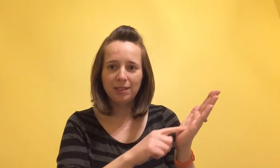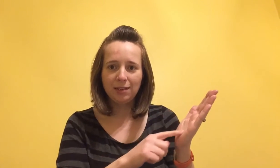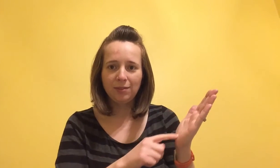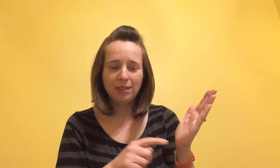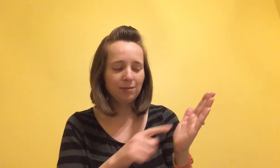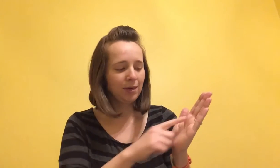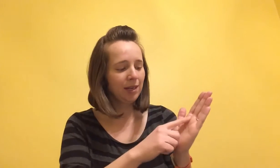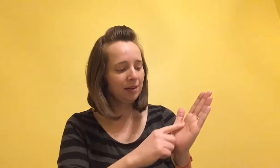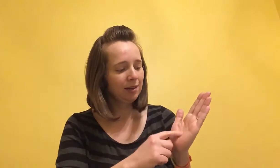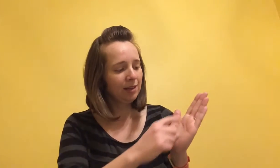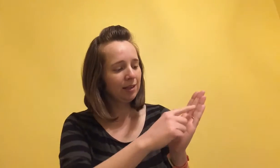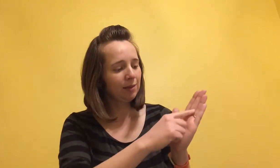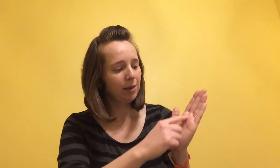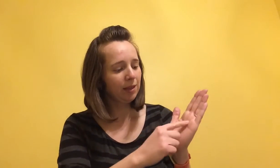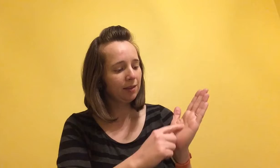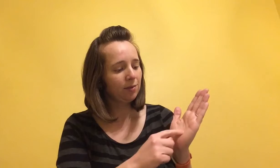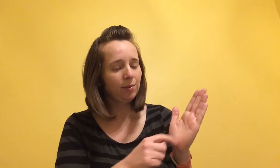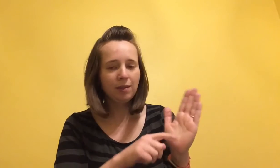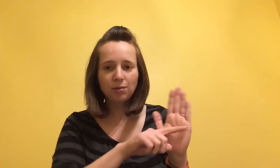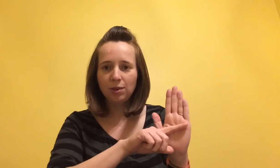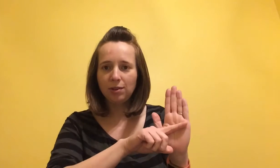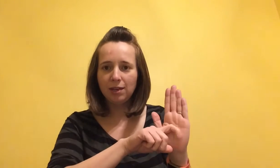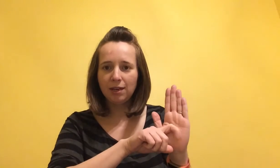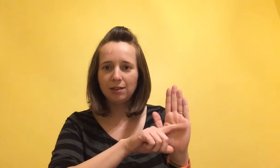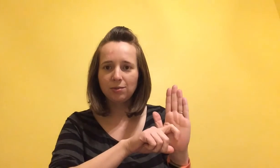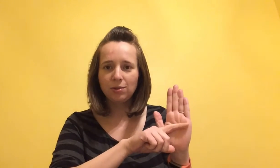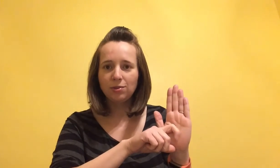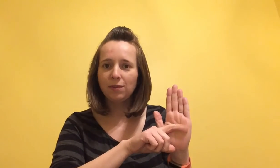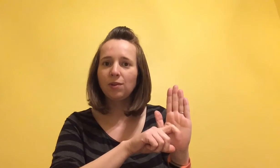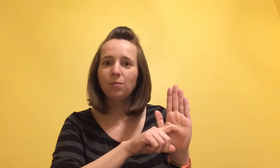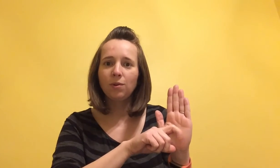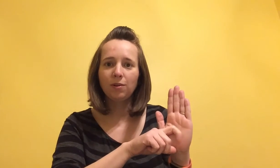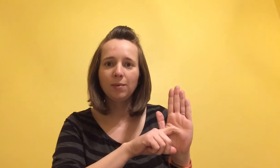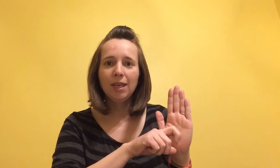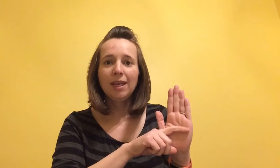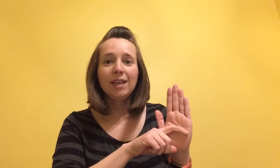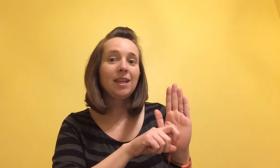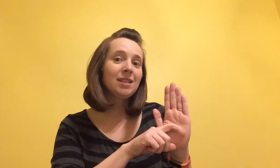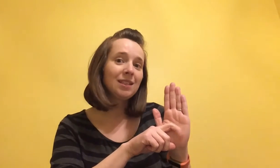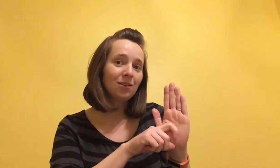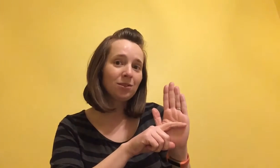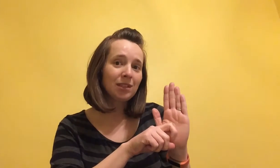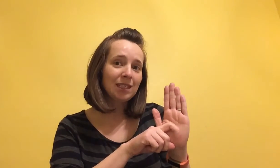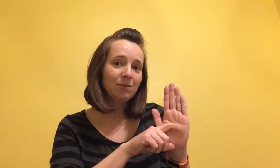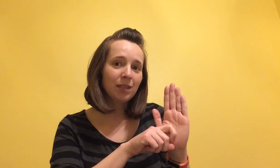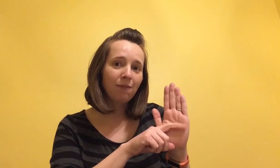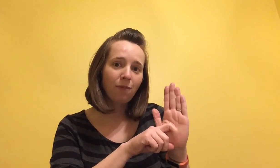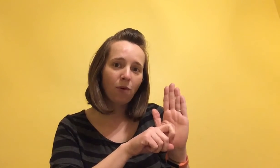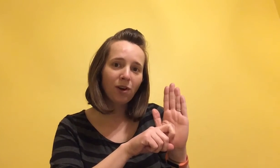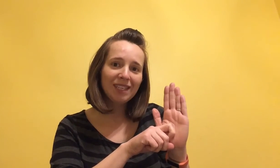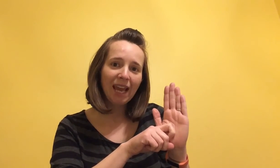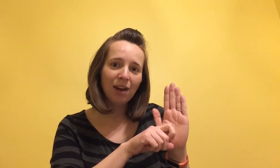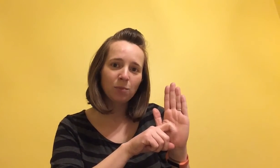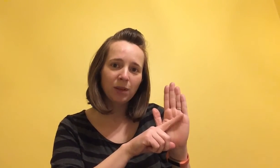down this way, like make like little waves, or you can kind of scrunch over here, worm. And this is also the same sign for